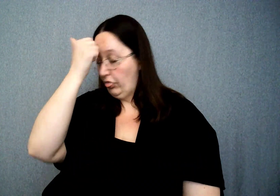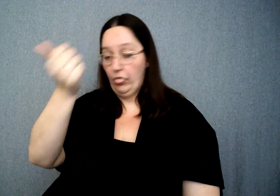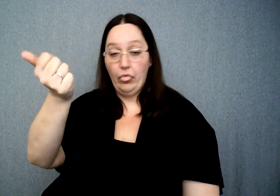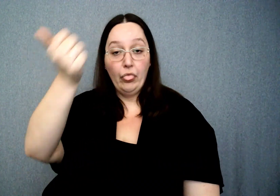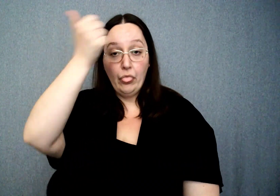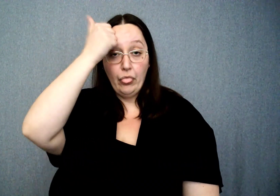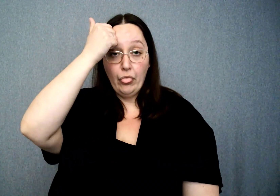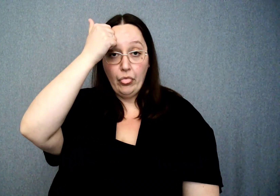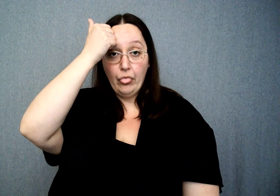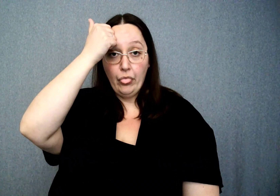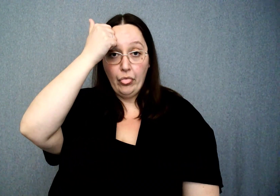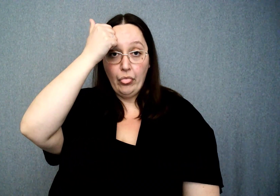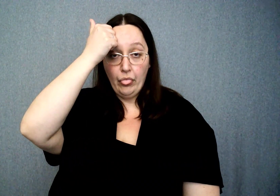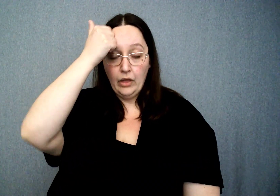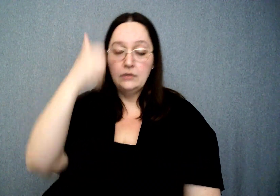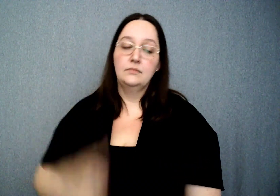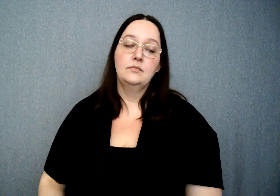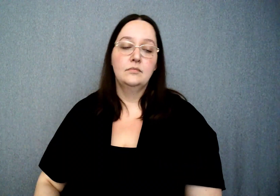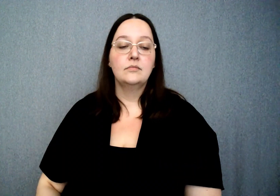your forehead. TH mouth morpheme, dumb.